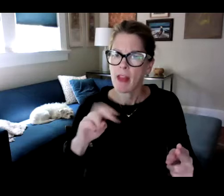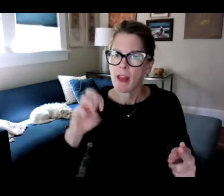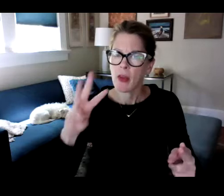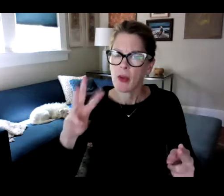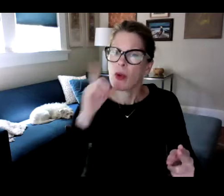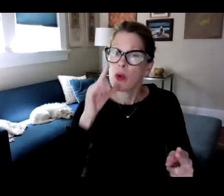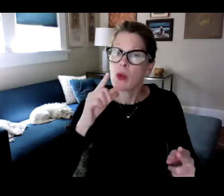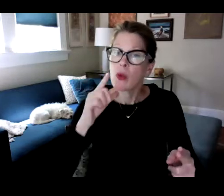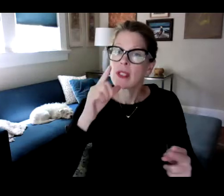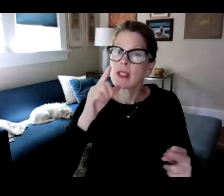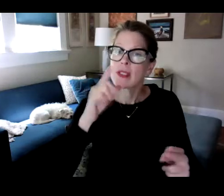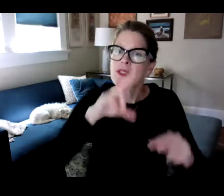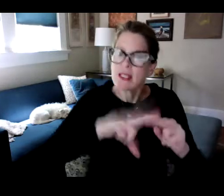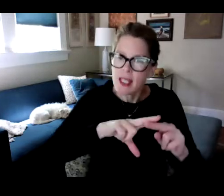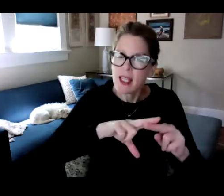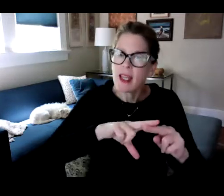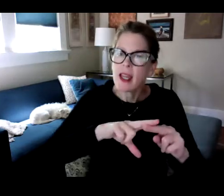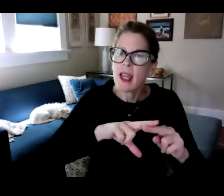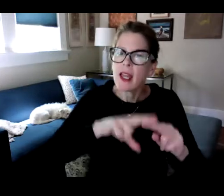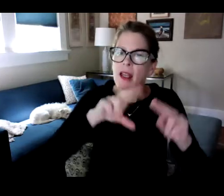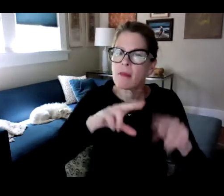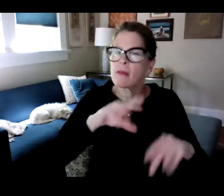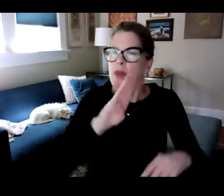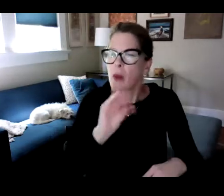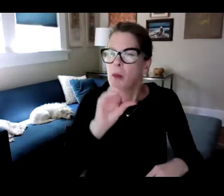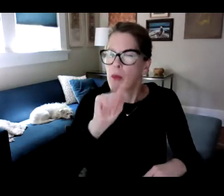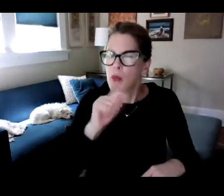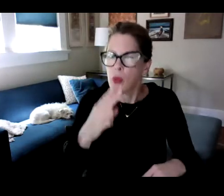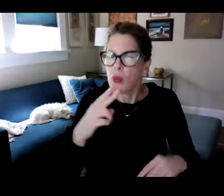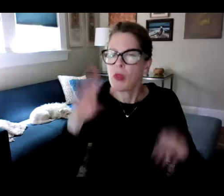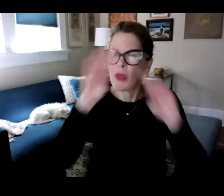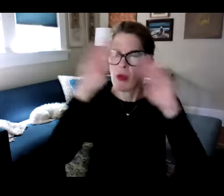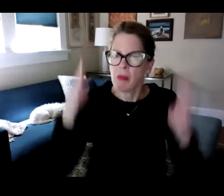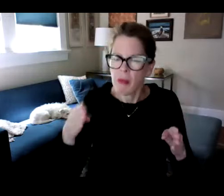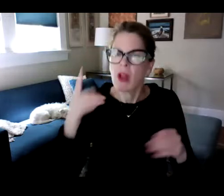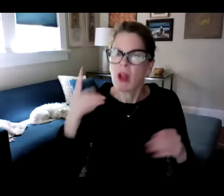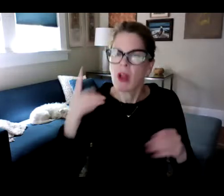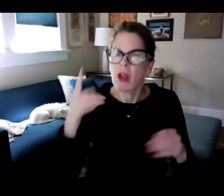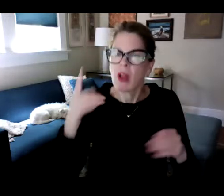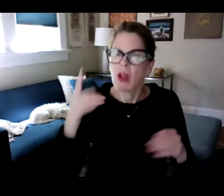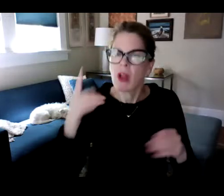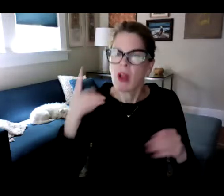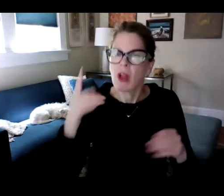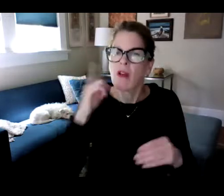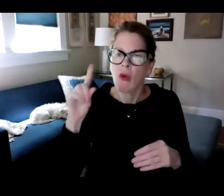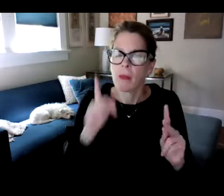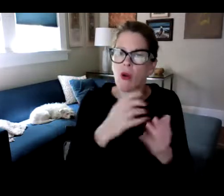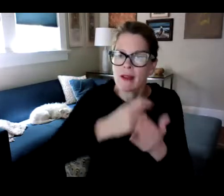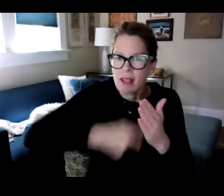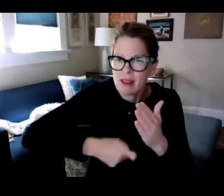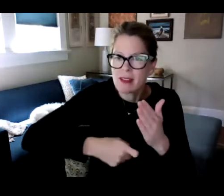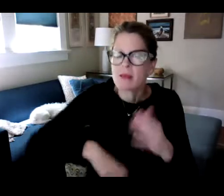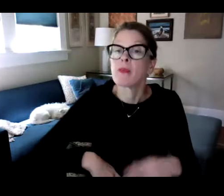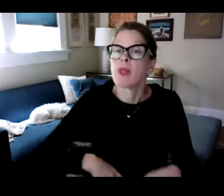me." And he got up and followed him. And as he sat at dinner in the house, many tax collectors